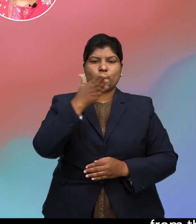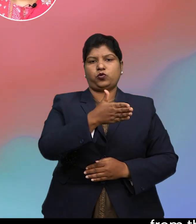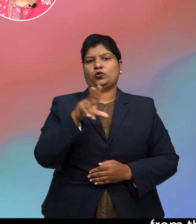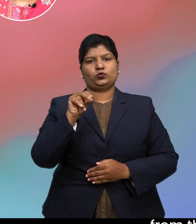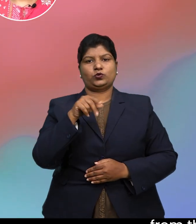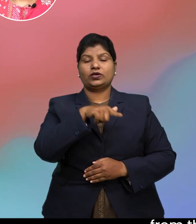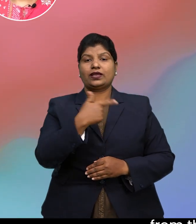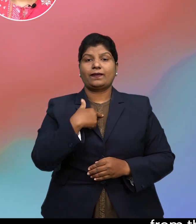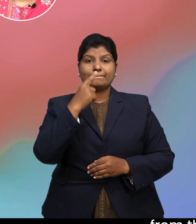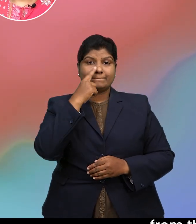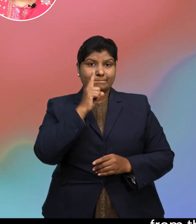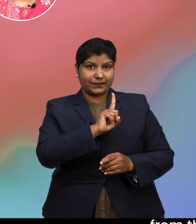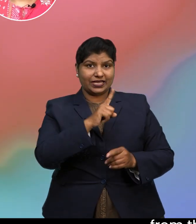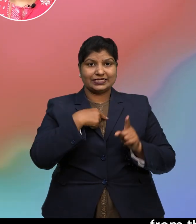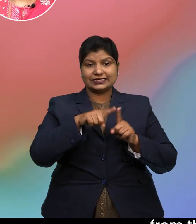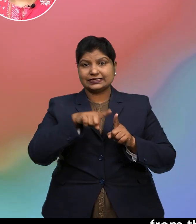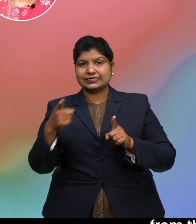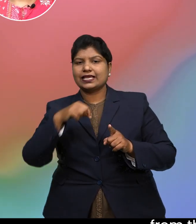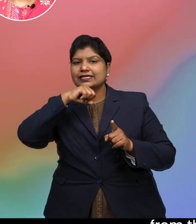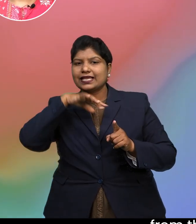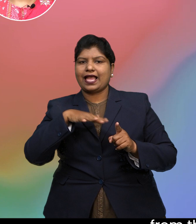from the mother to the young.